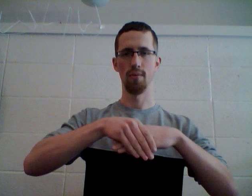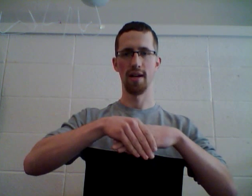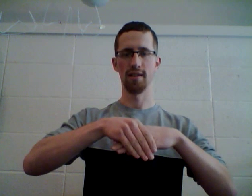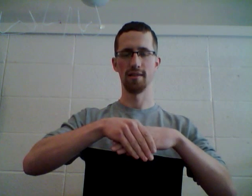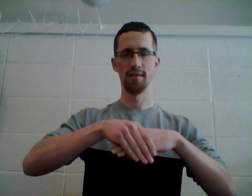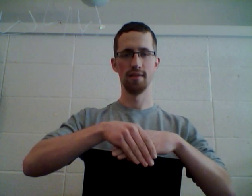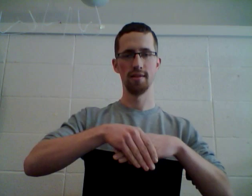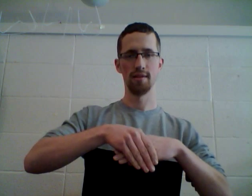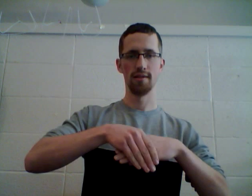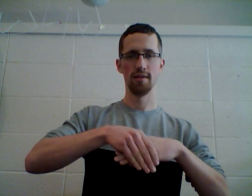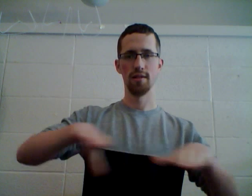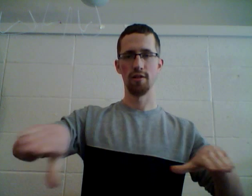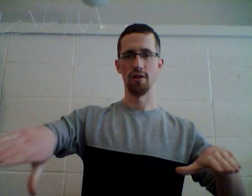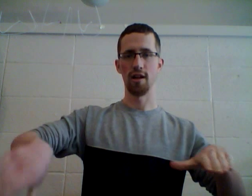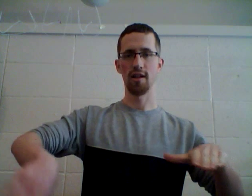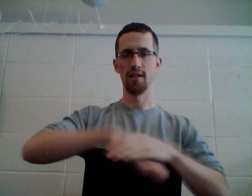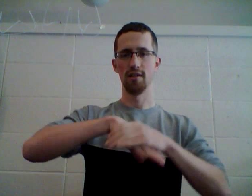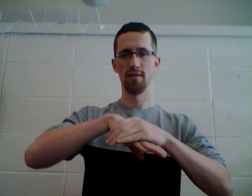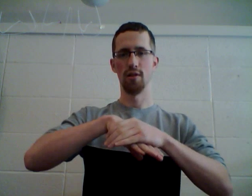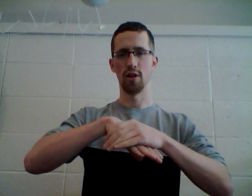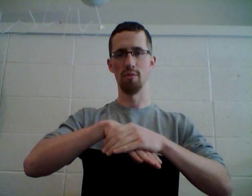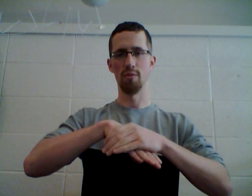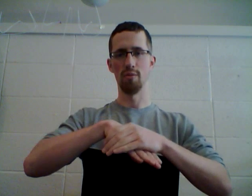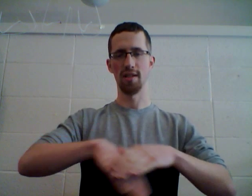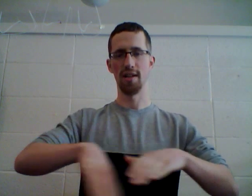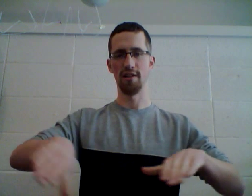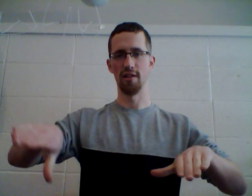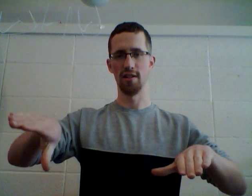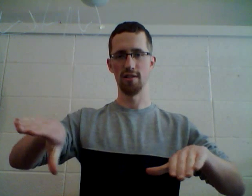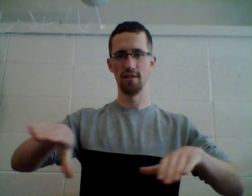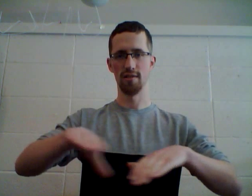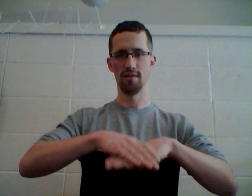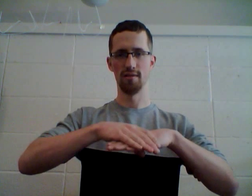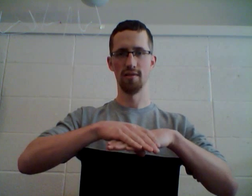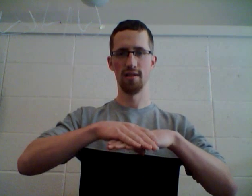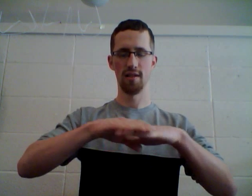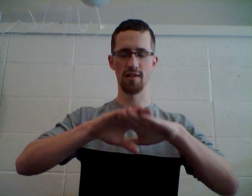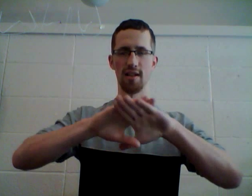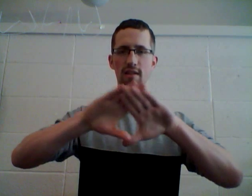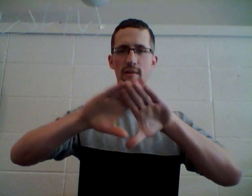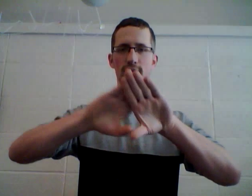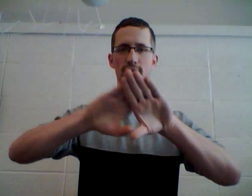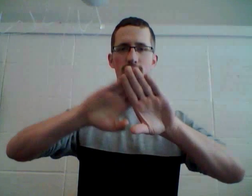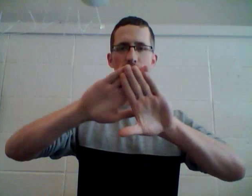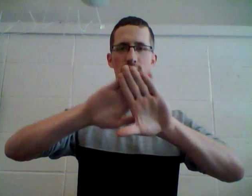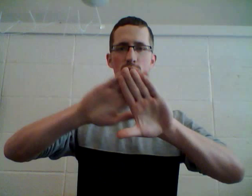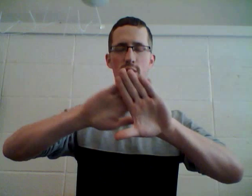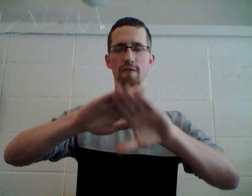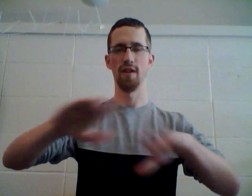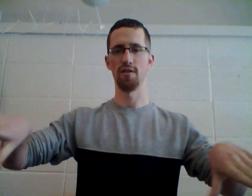Wedding. You're not going to hook your palms together. It's like where your fingers